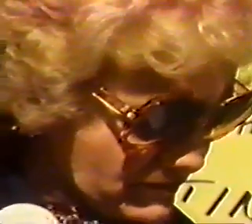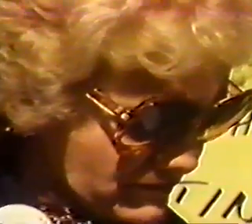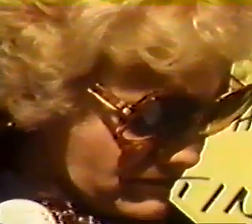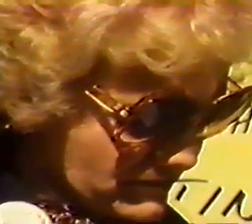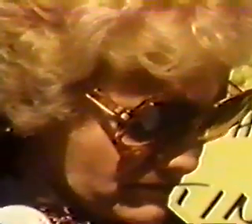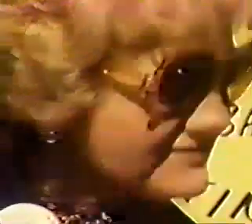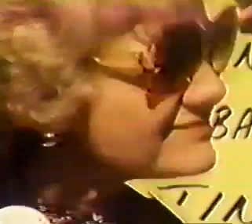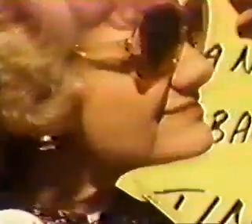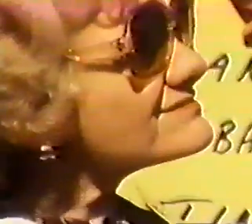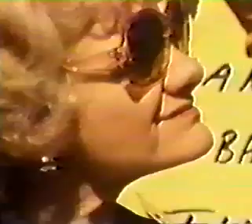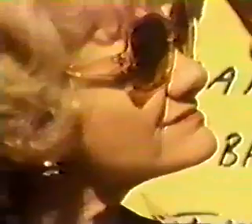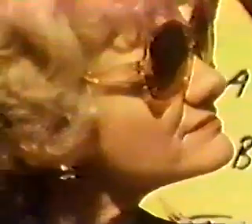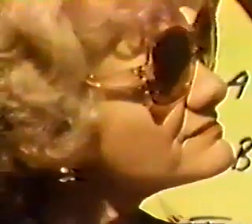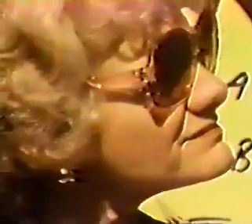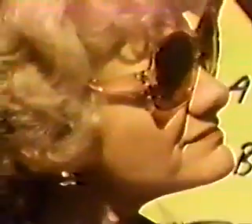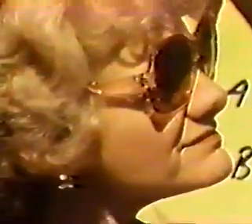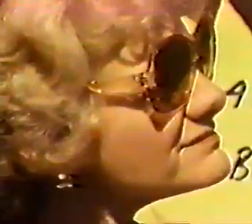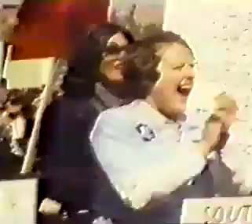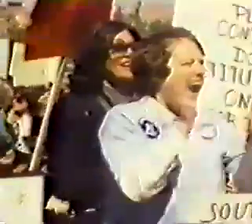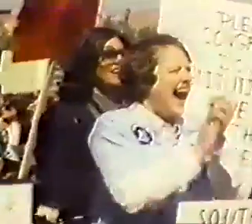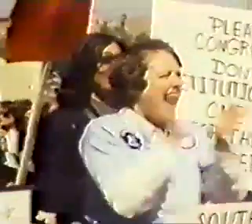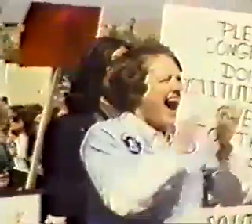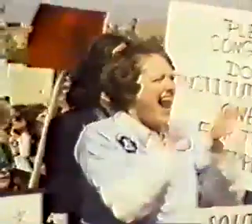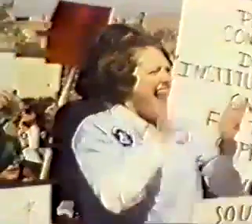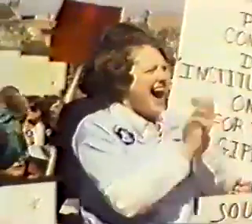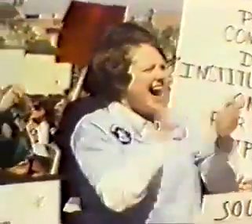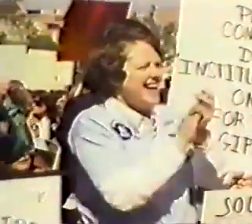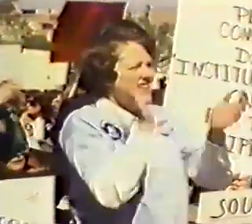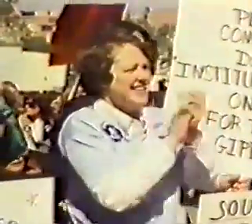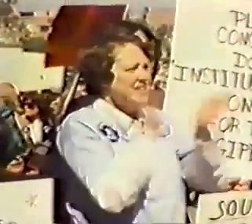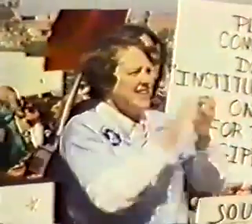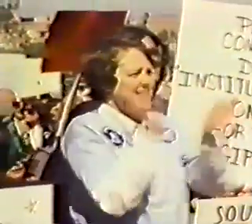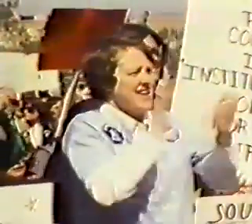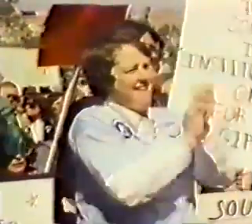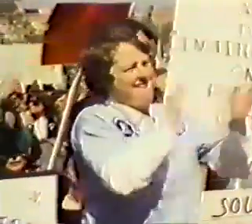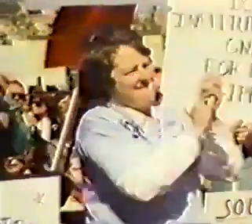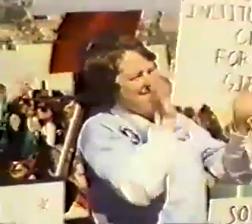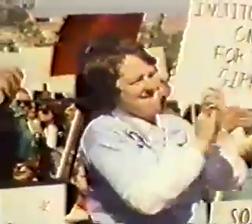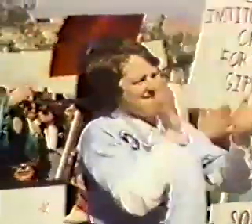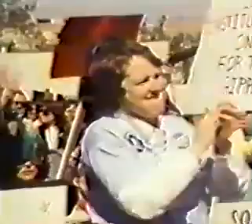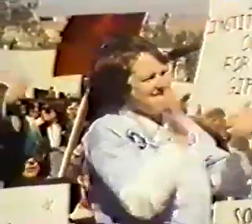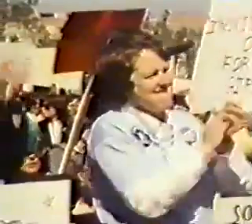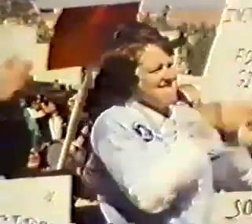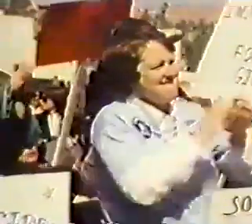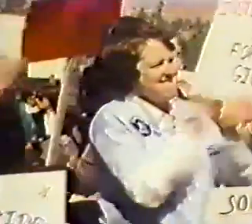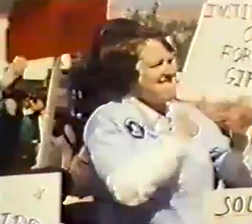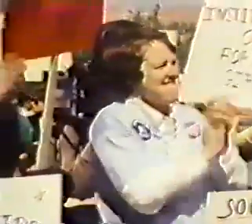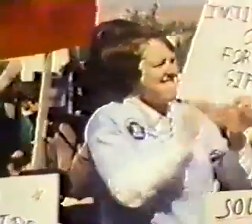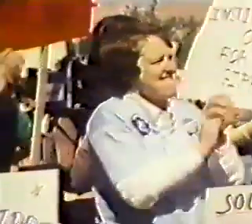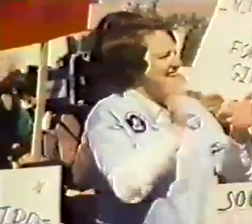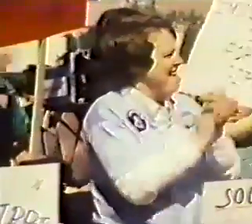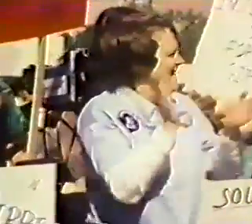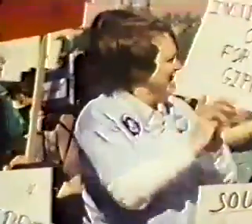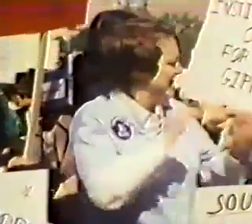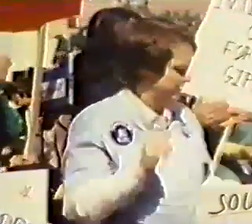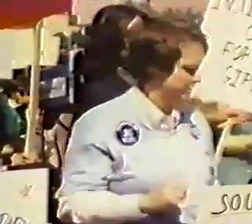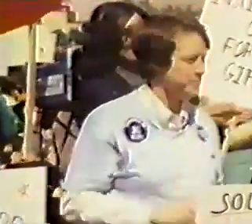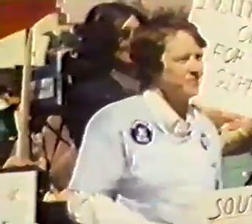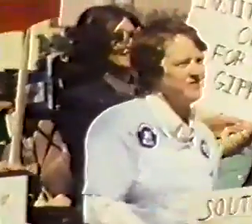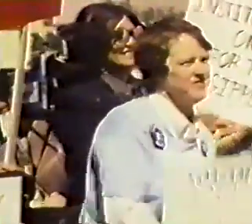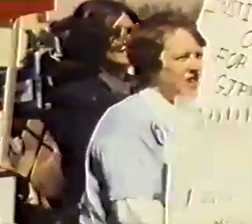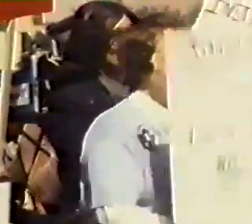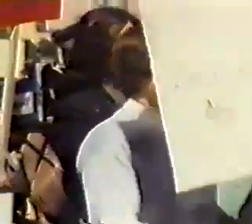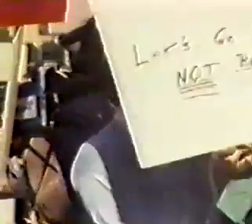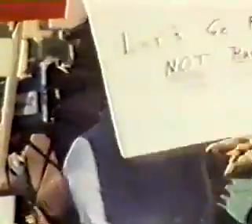power to direct how money is spent, and would thus weaken the Section 504 legislation, which relies on having the weight of a federal mandate for